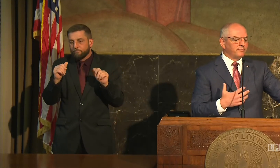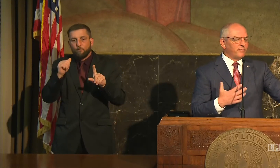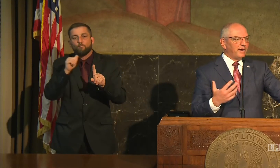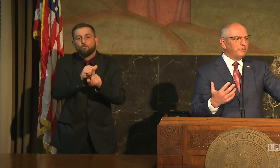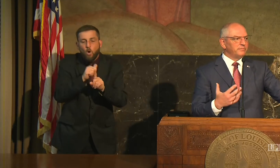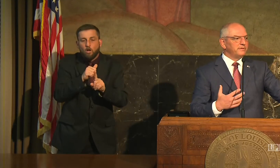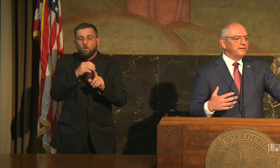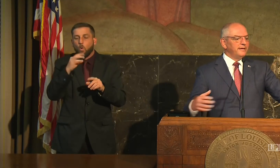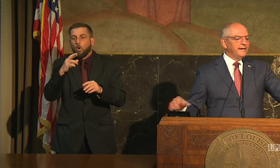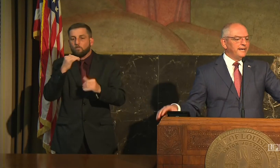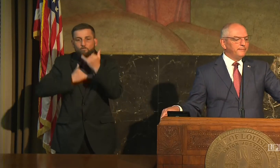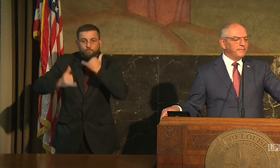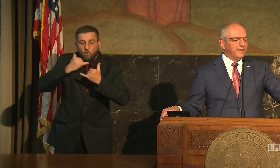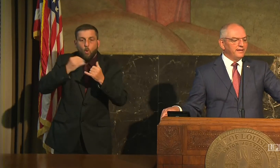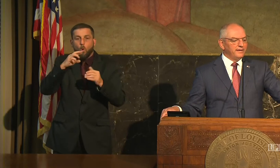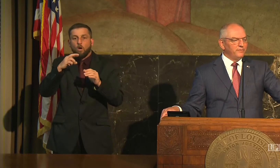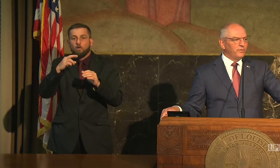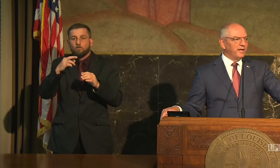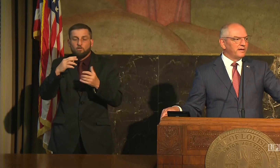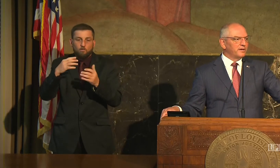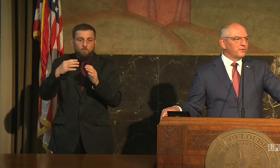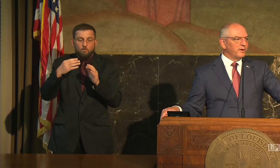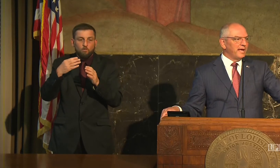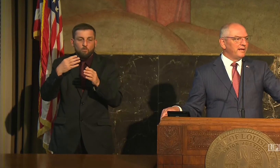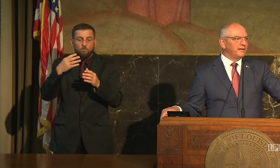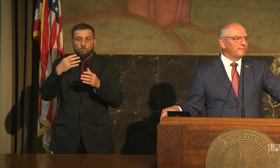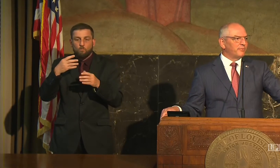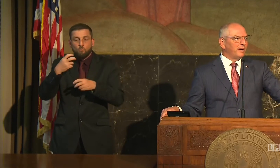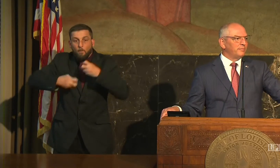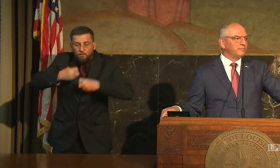or problems. And we're not going to